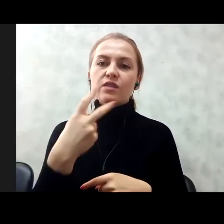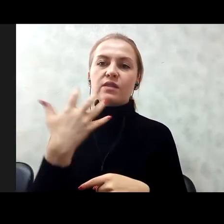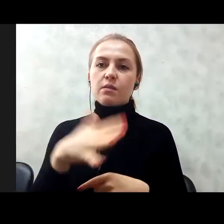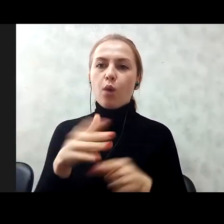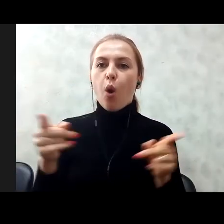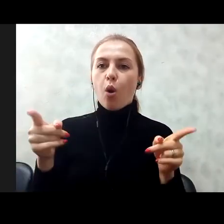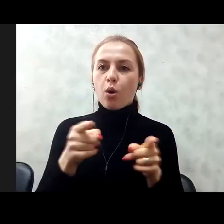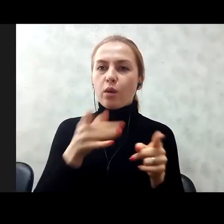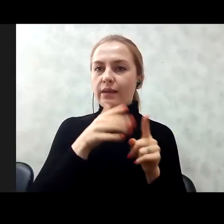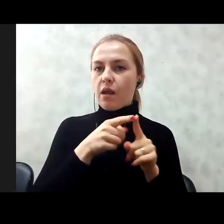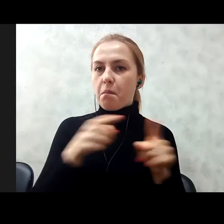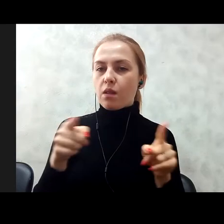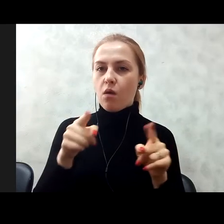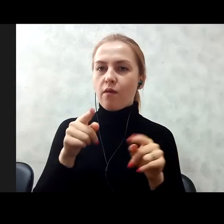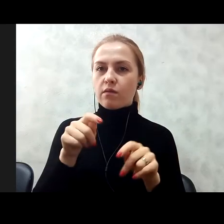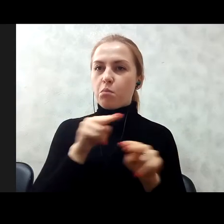both